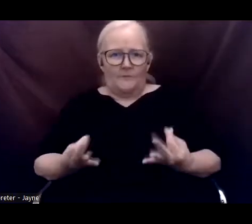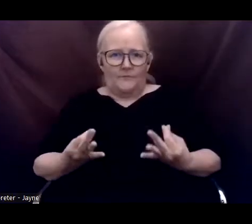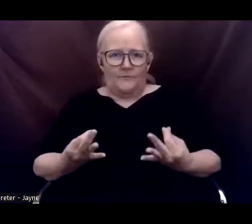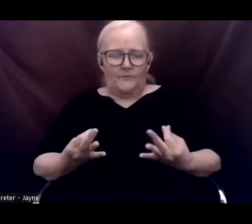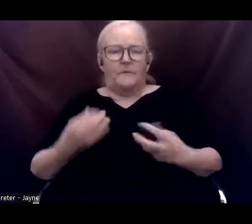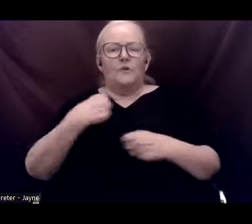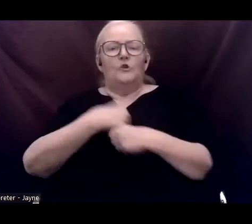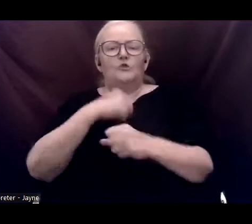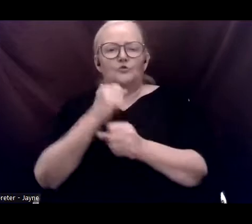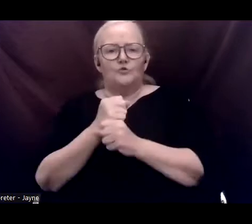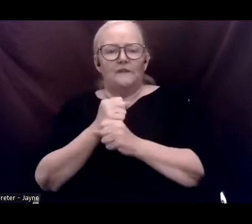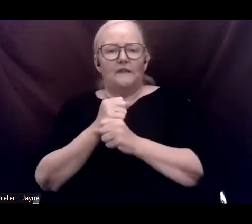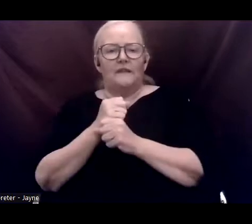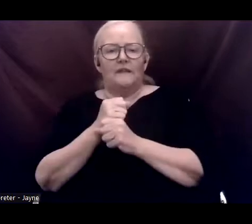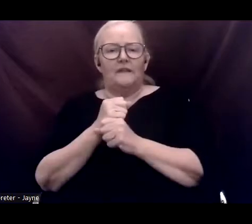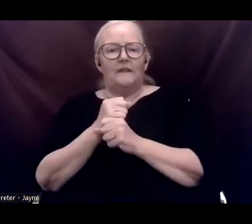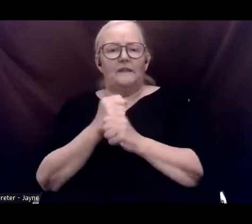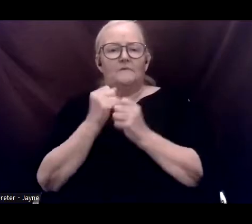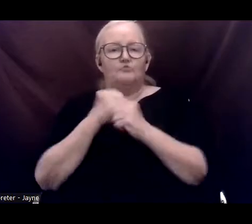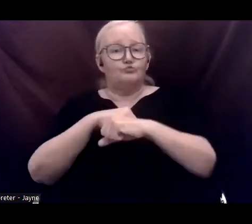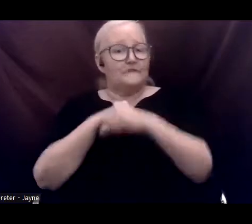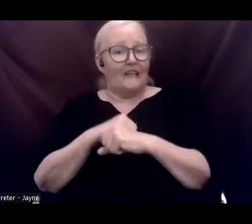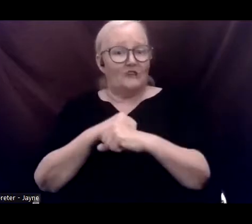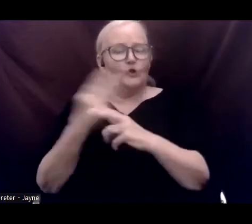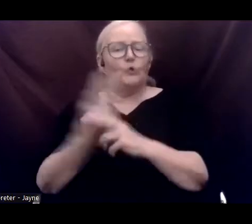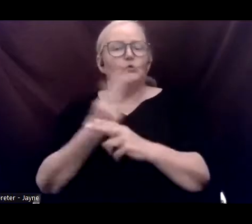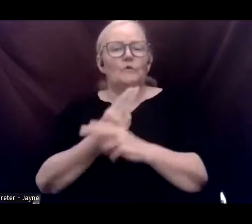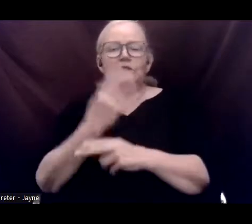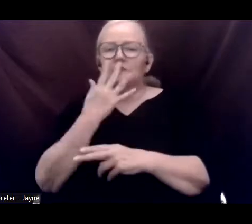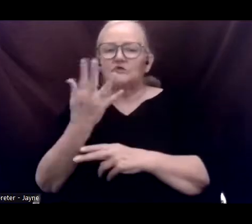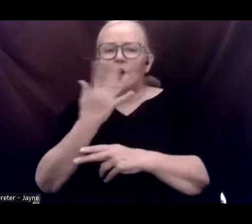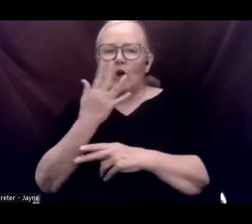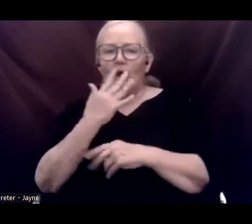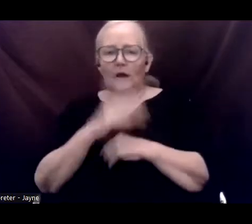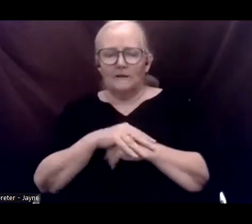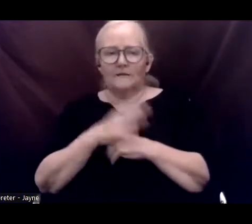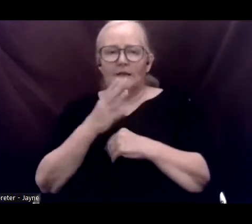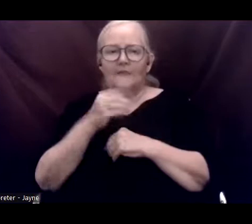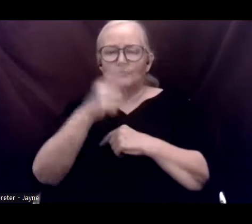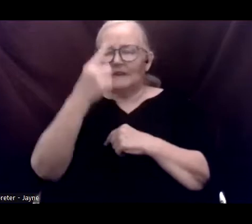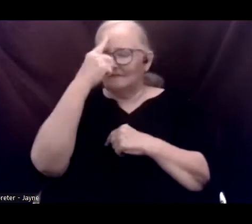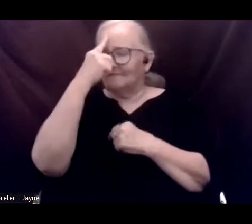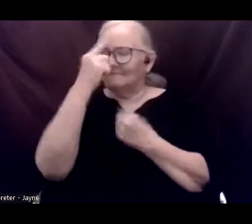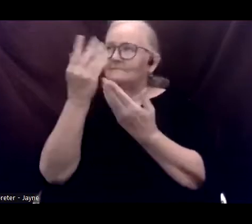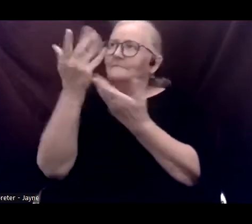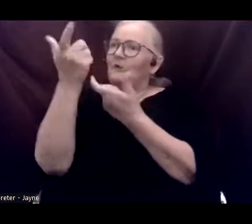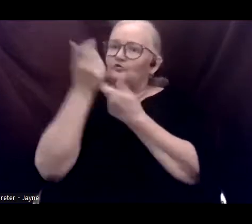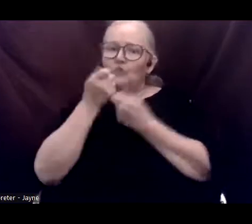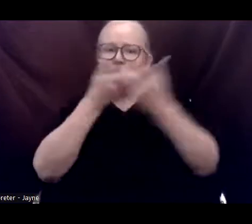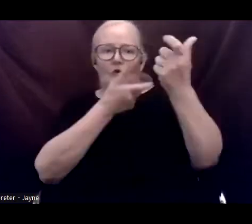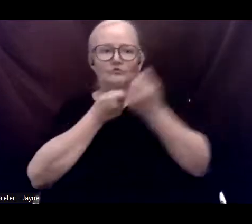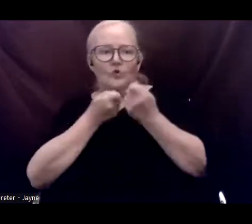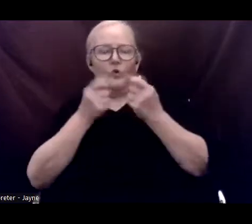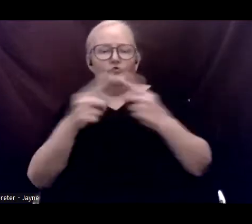circle with song. Invite the four traditional elements to bear witness and